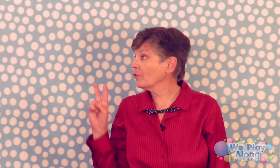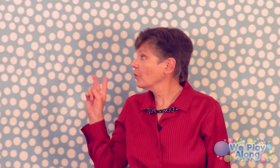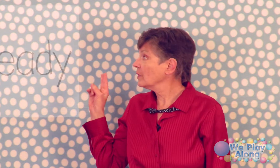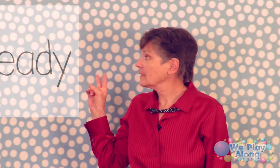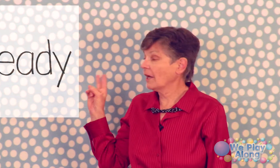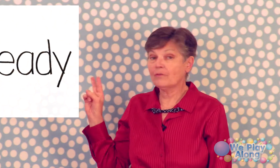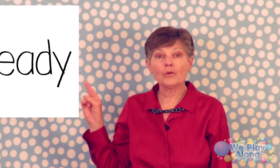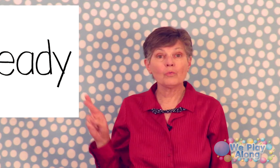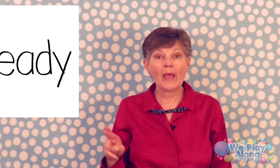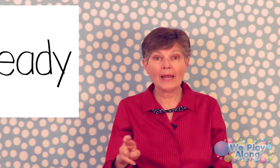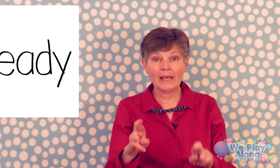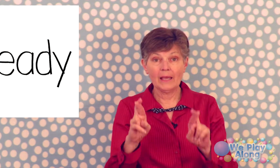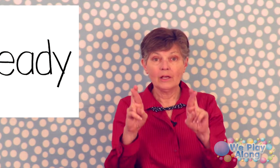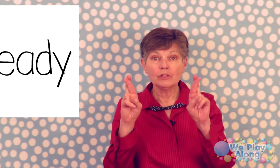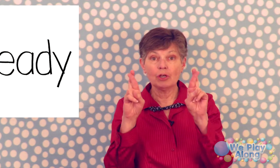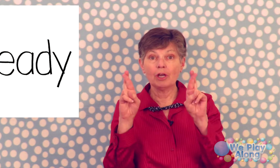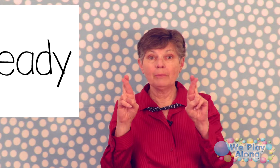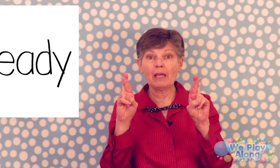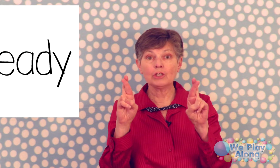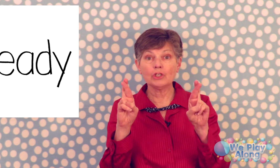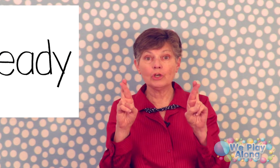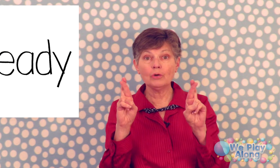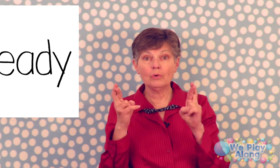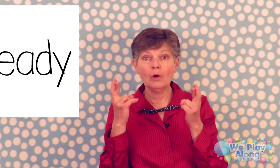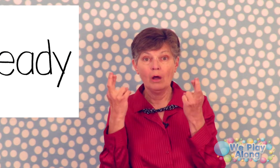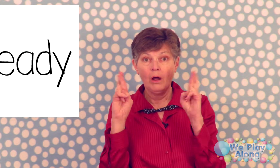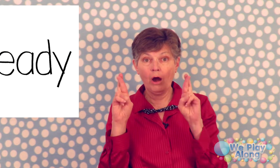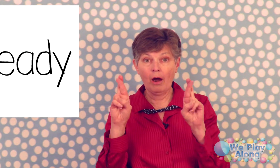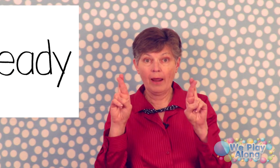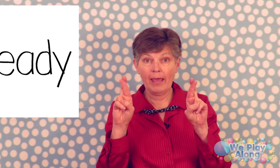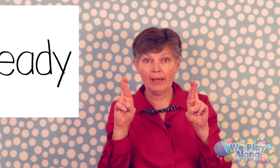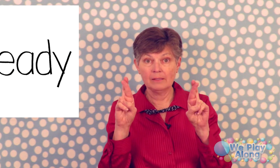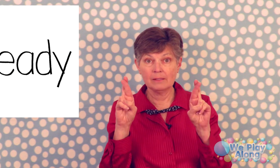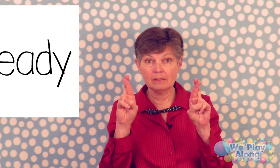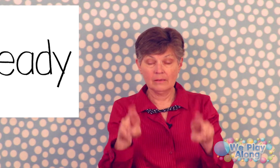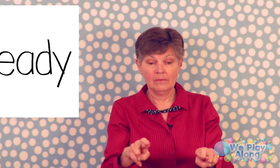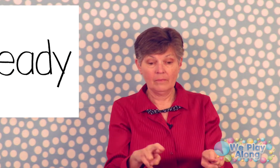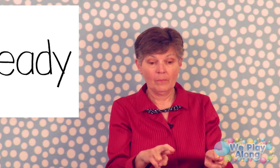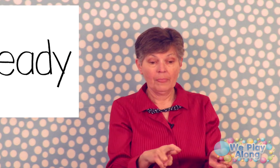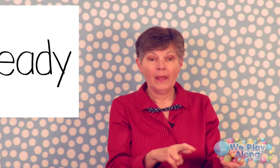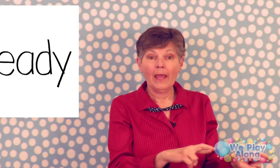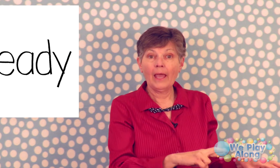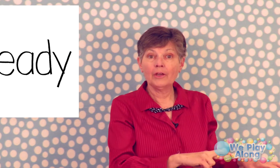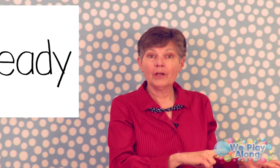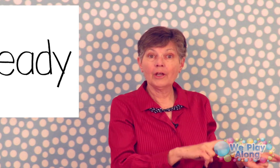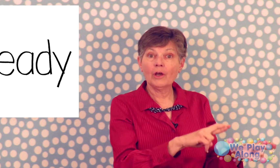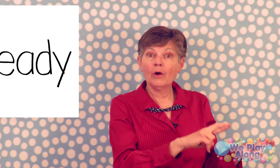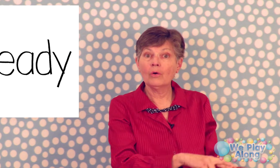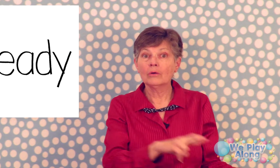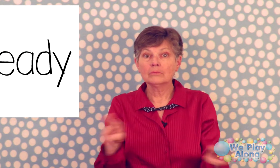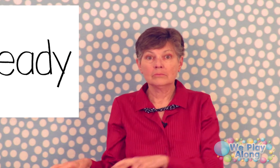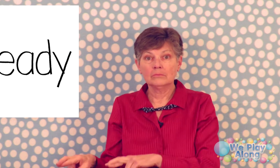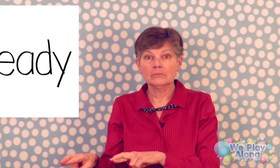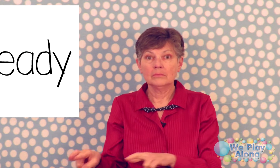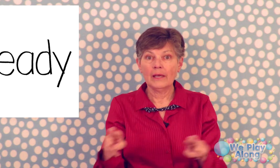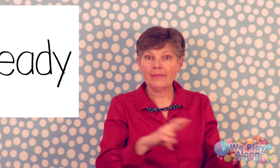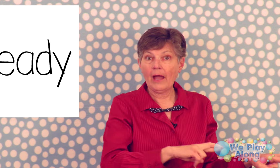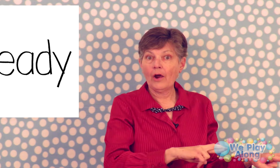for sign for ready. So you're going to make two R hands, and you're going to go like that. Are